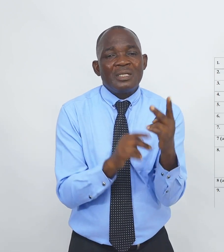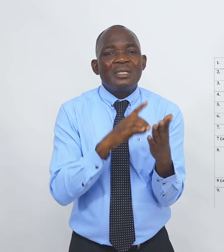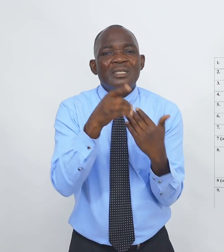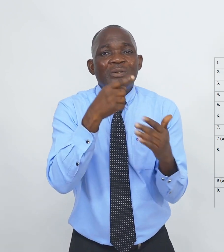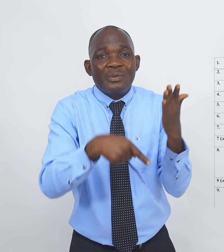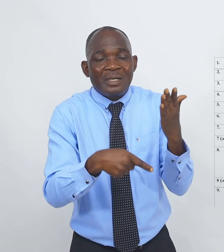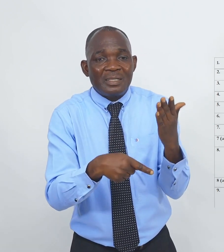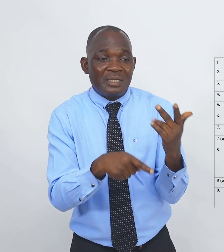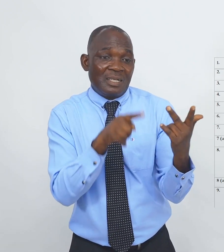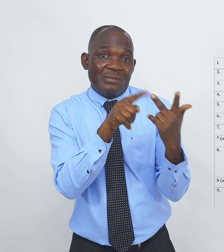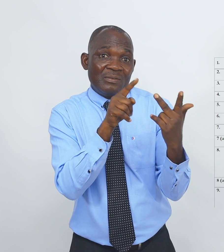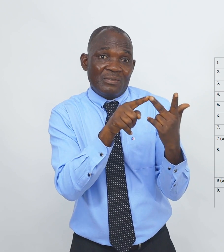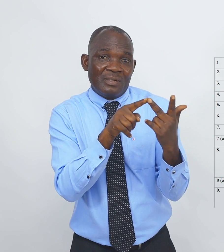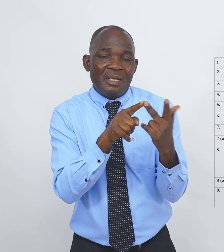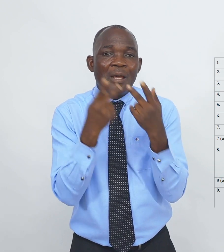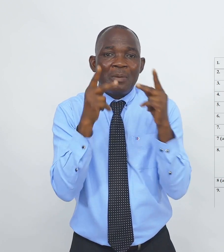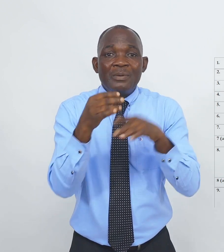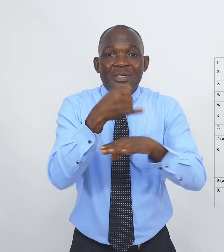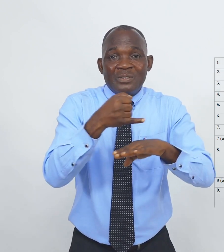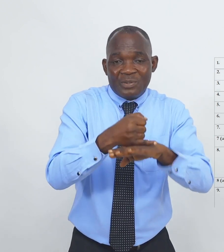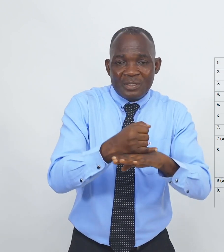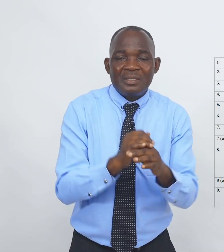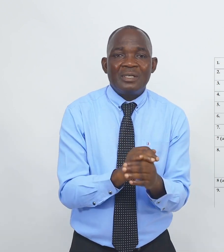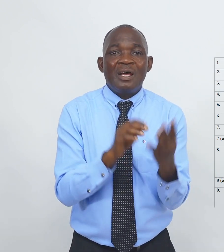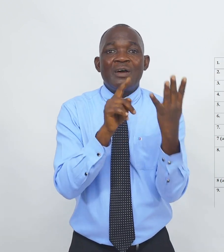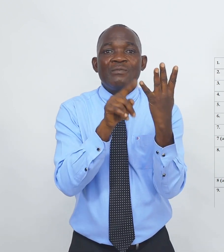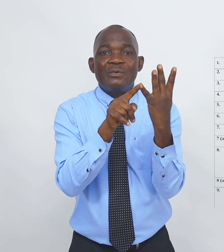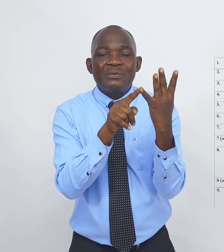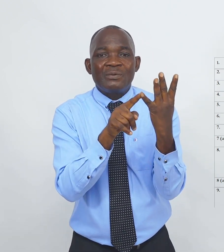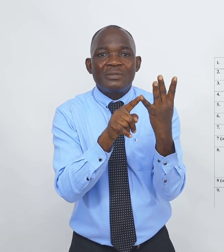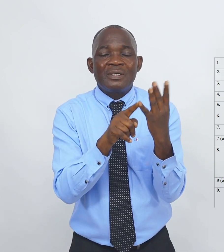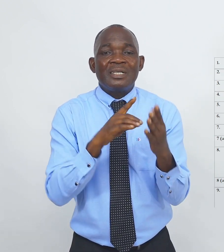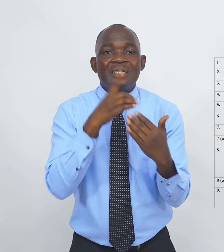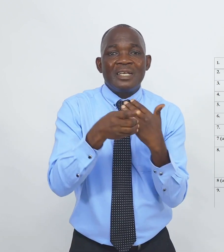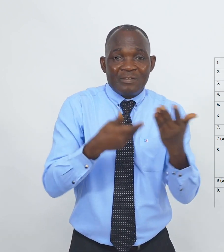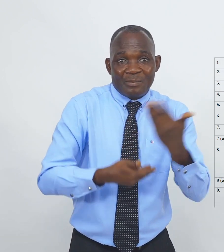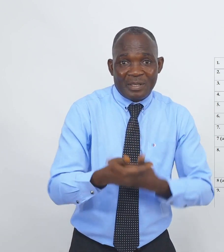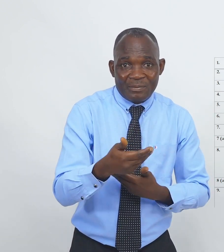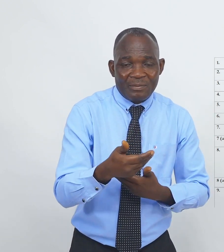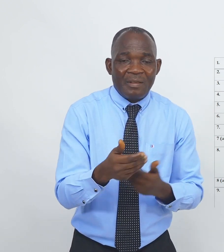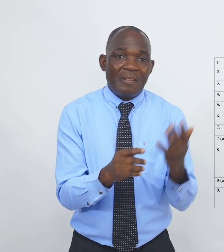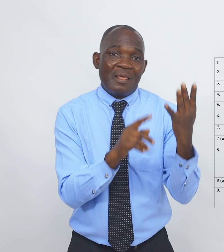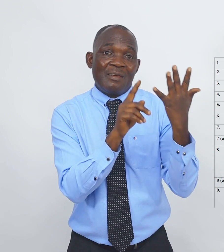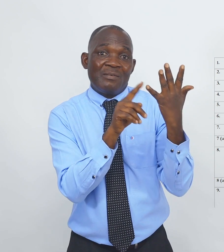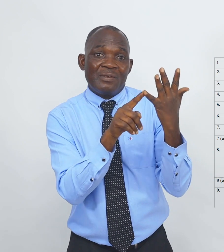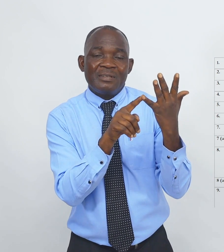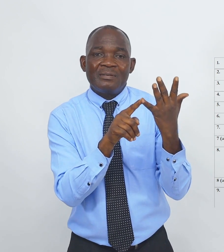Date. 3. Public institution. 4. Date of birth. 5. Type